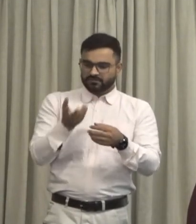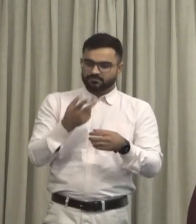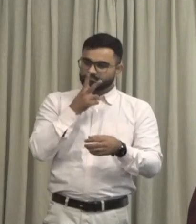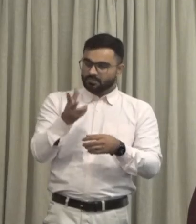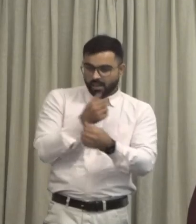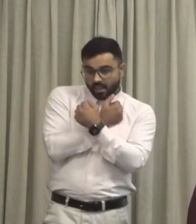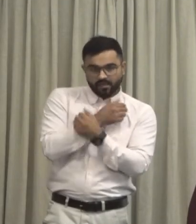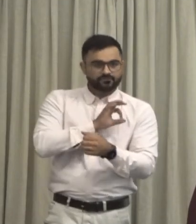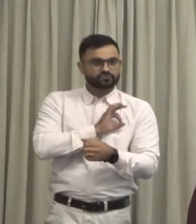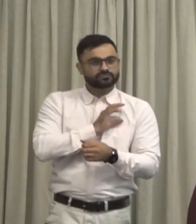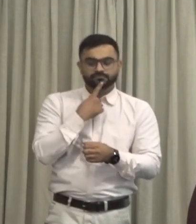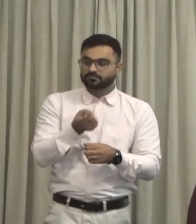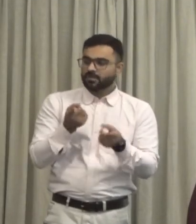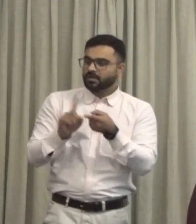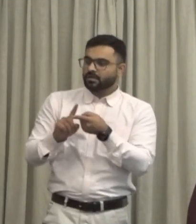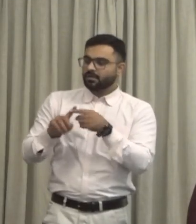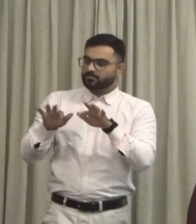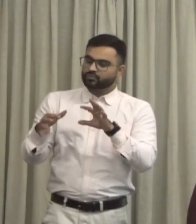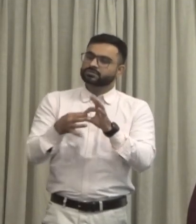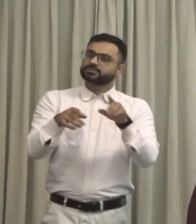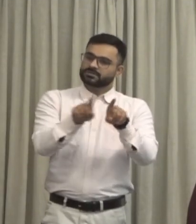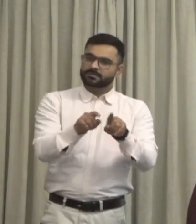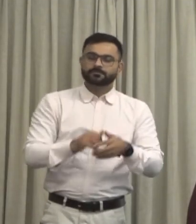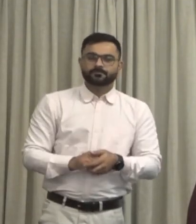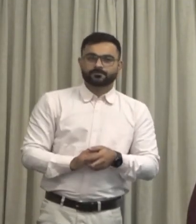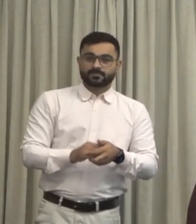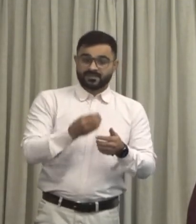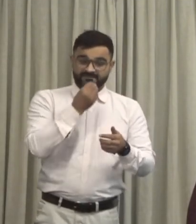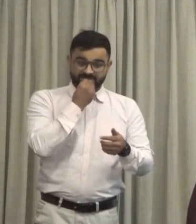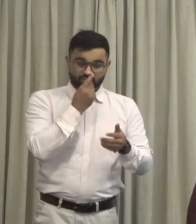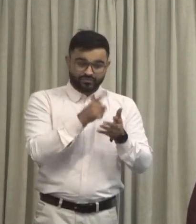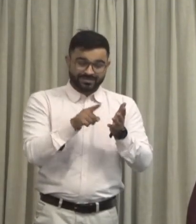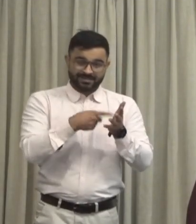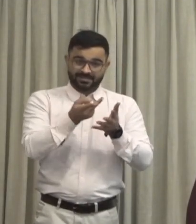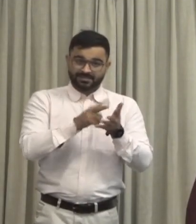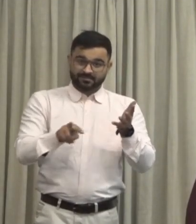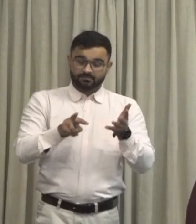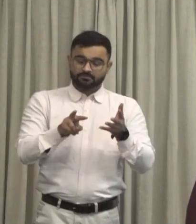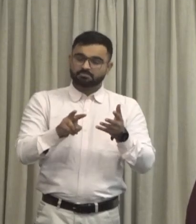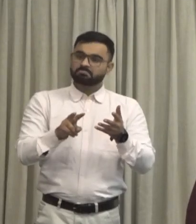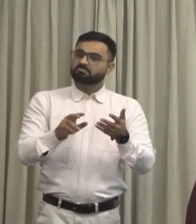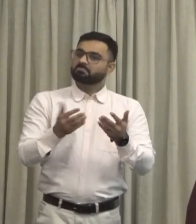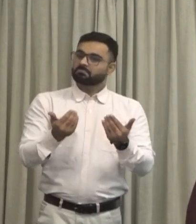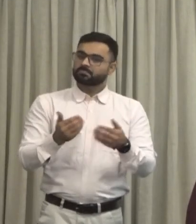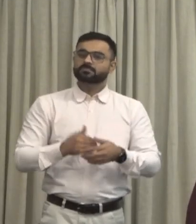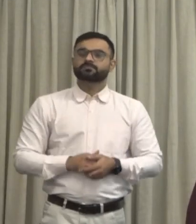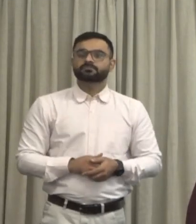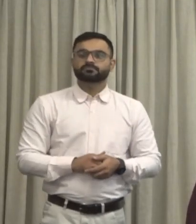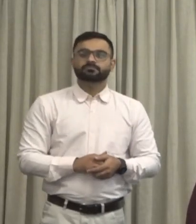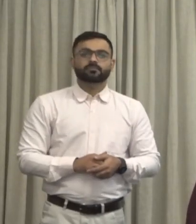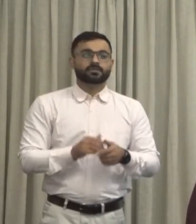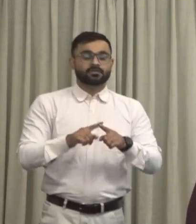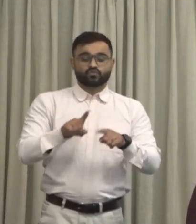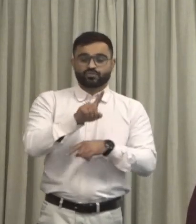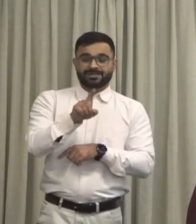them we love them. And that's what happened in this case as well. Withdrawing food was seen as something evil. But